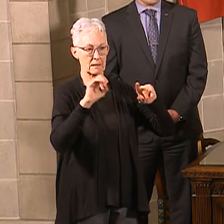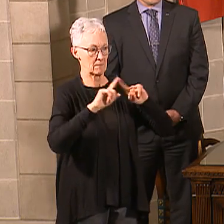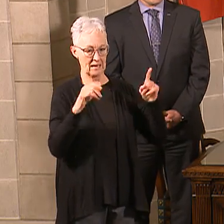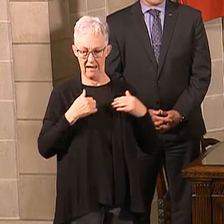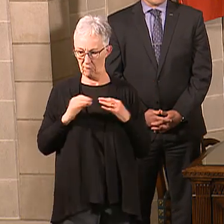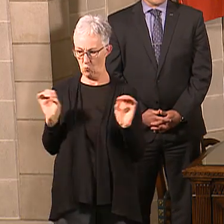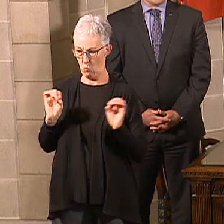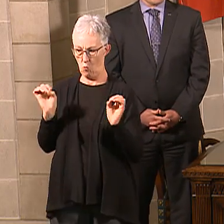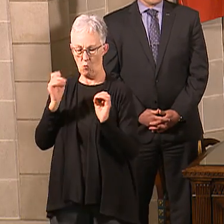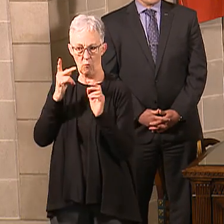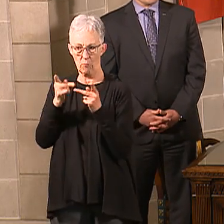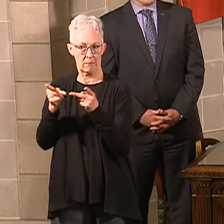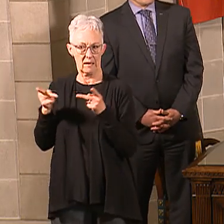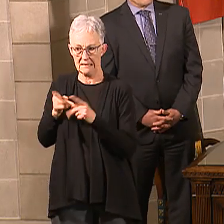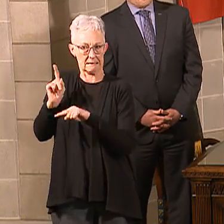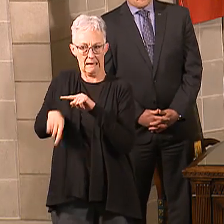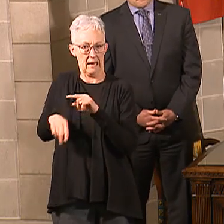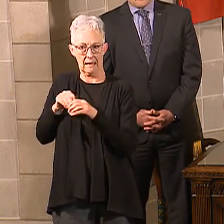now.